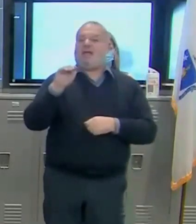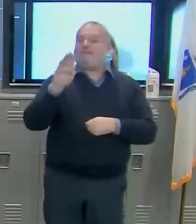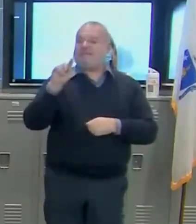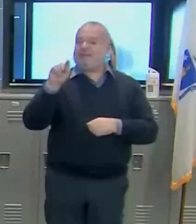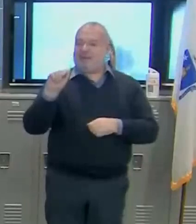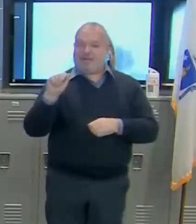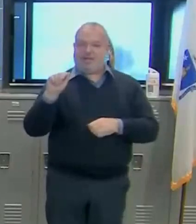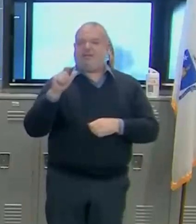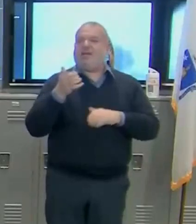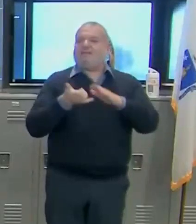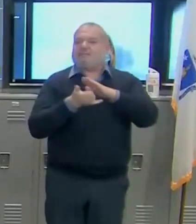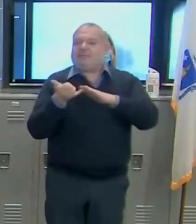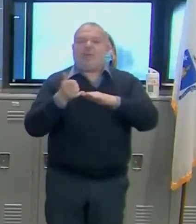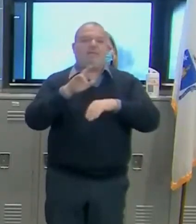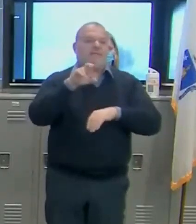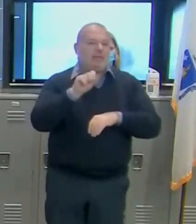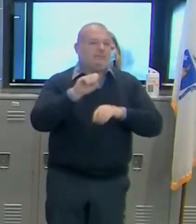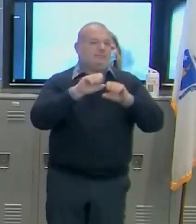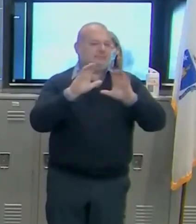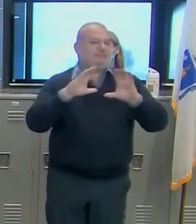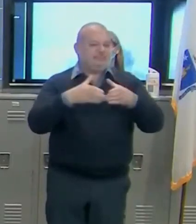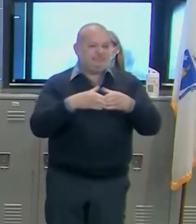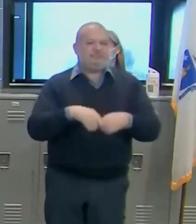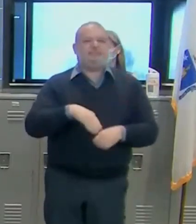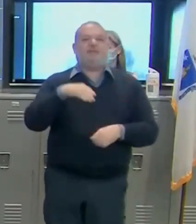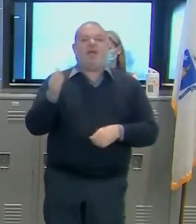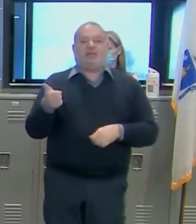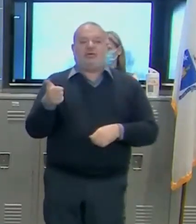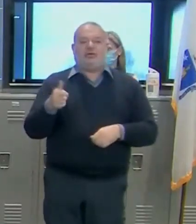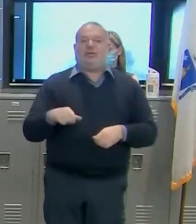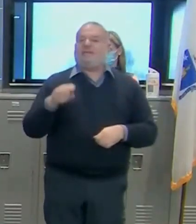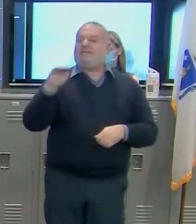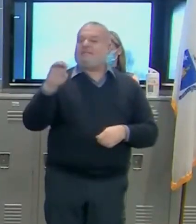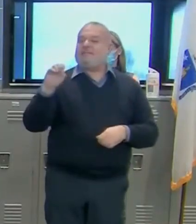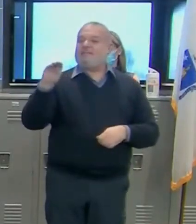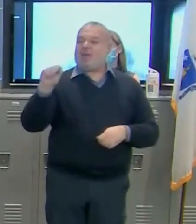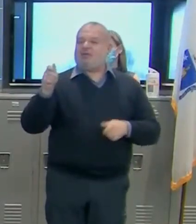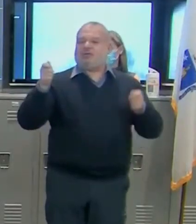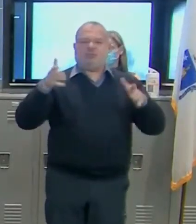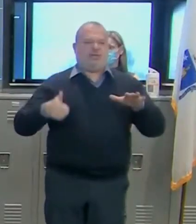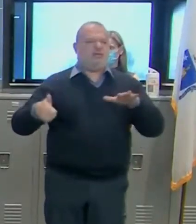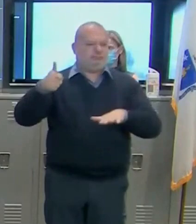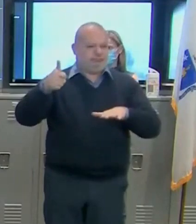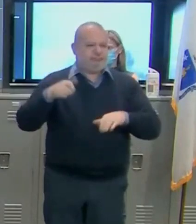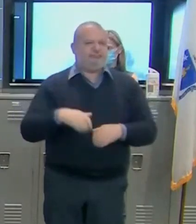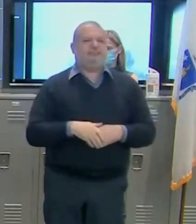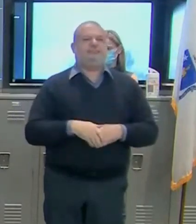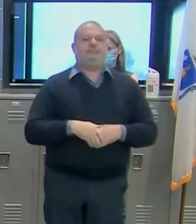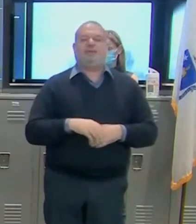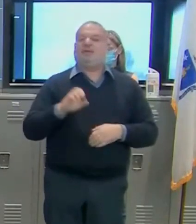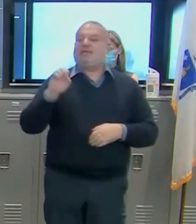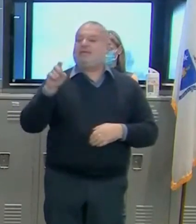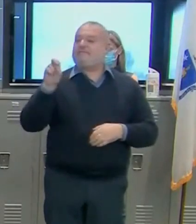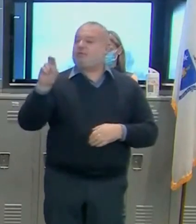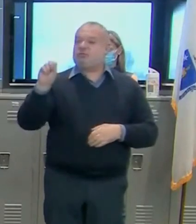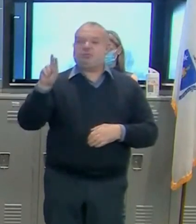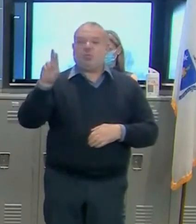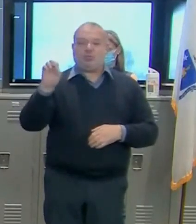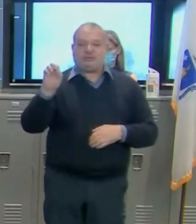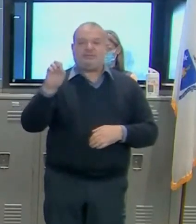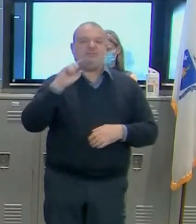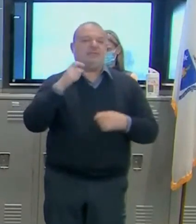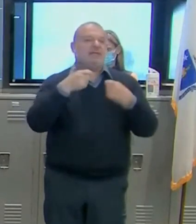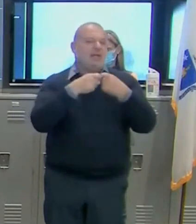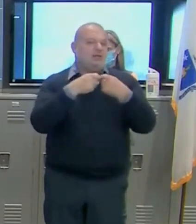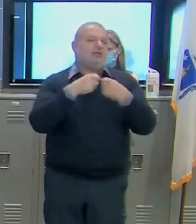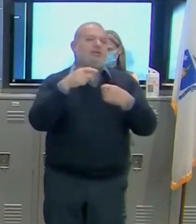Poftak, MEMA Director Don Brantley, and Eversource CEO Joe Nolan to deliver an update on the progress and the